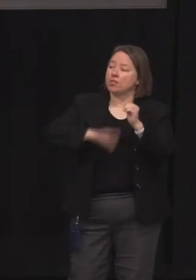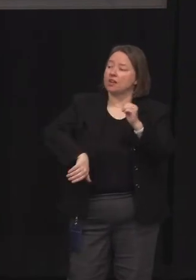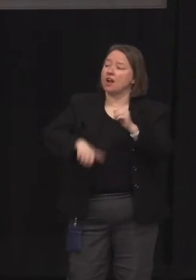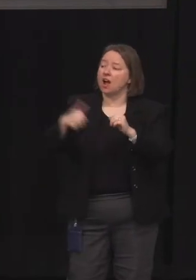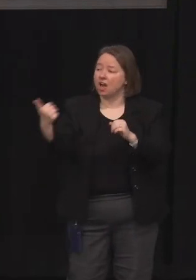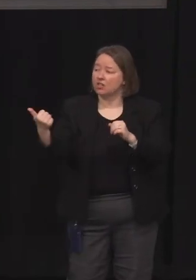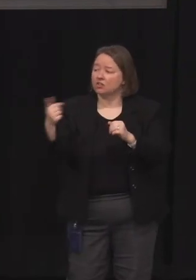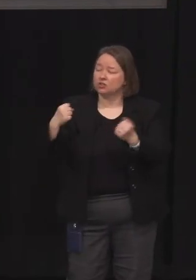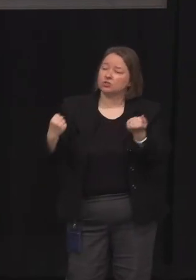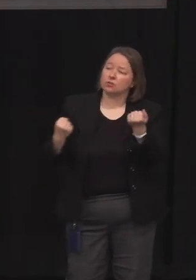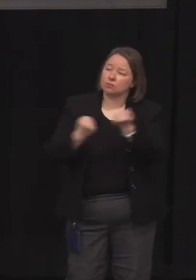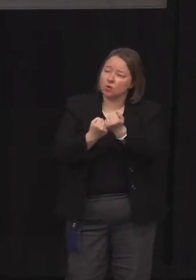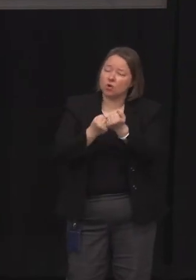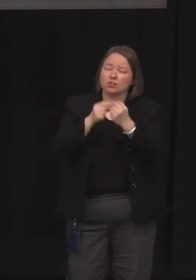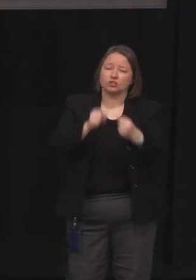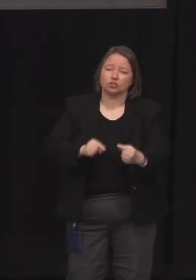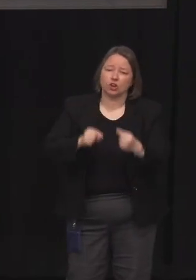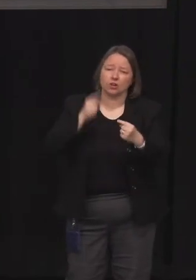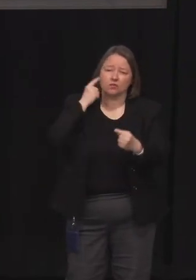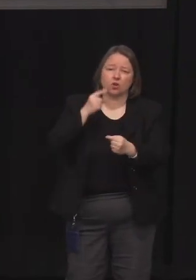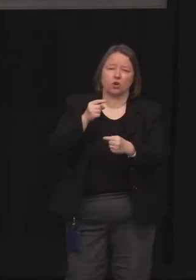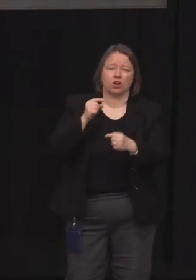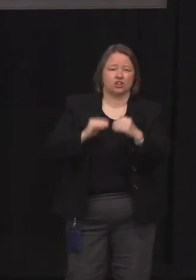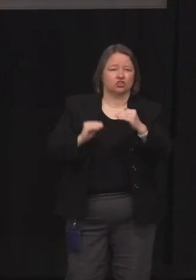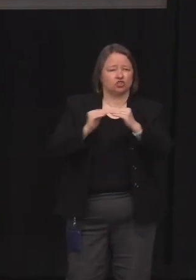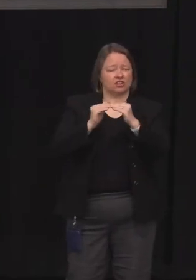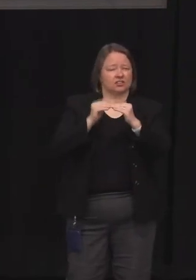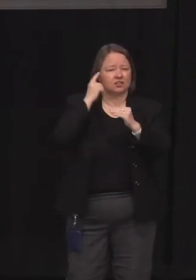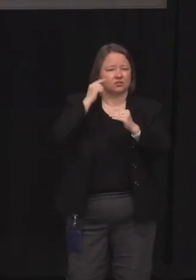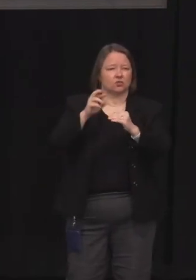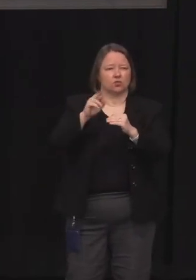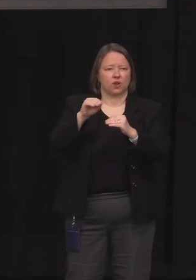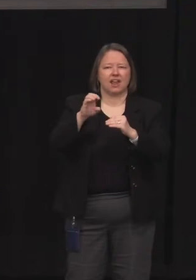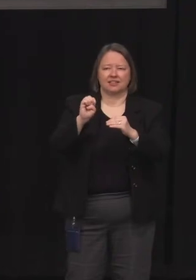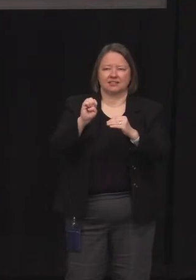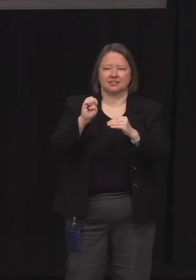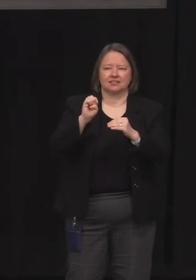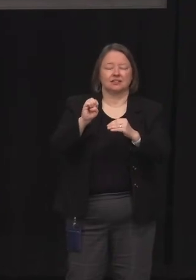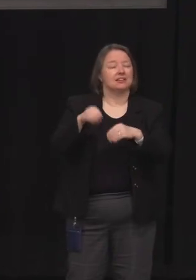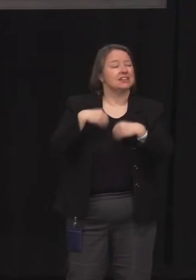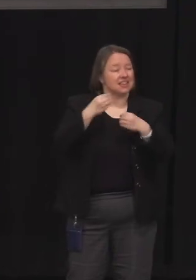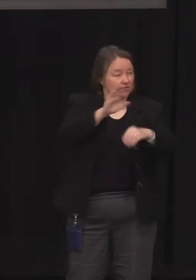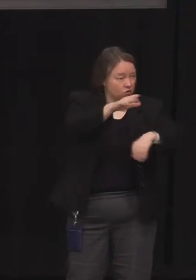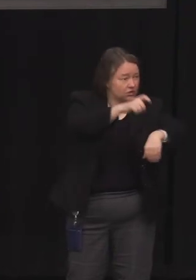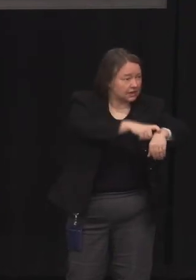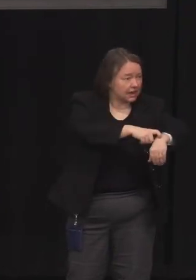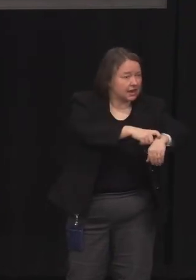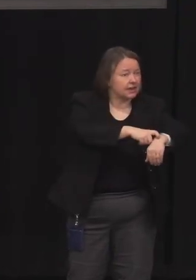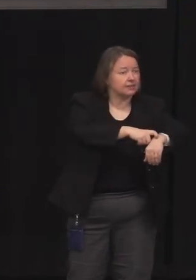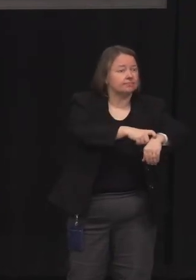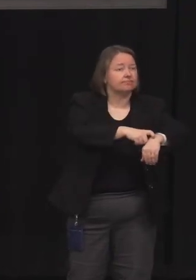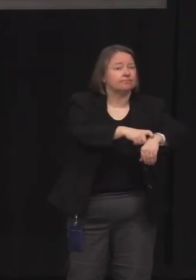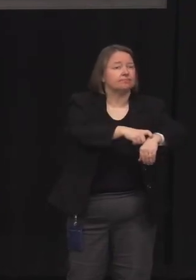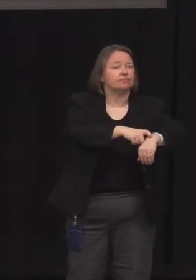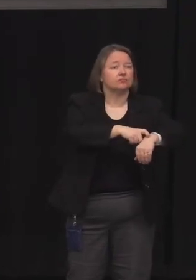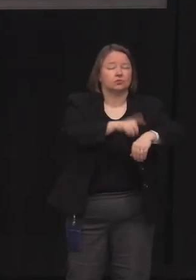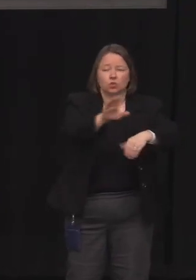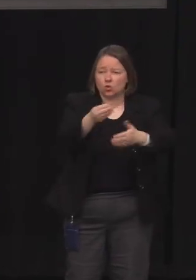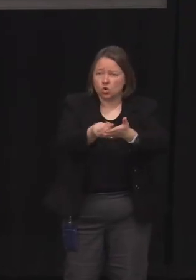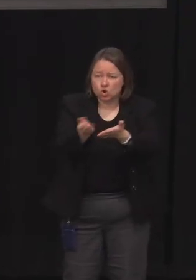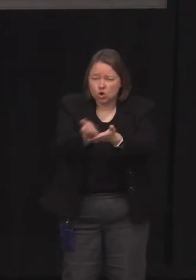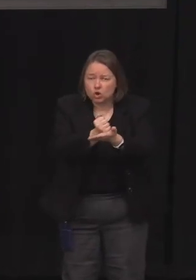to support the struggle for racial justice. You have given your time, you have given your